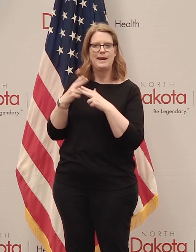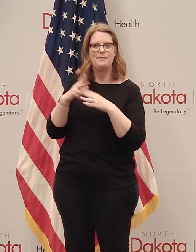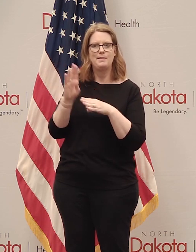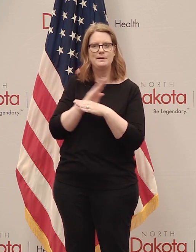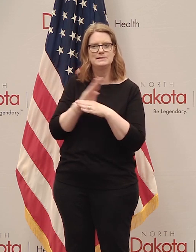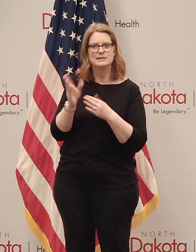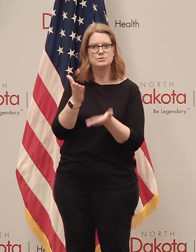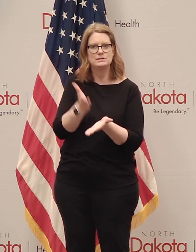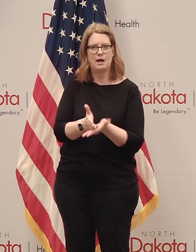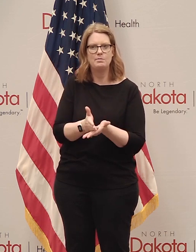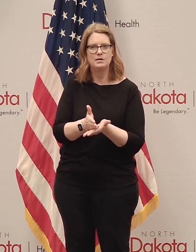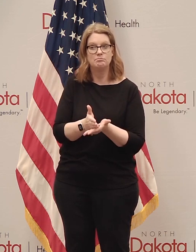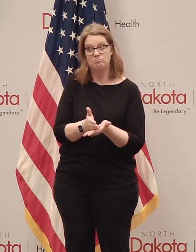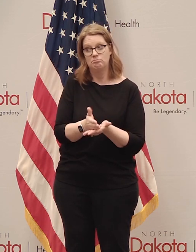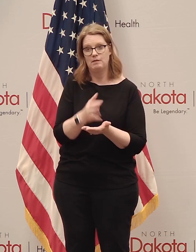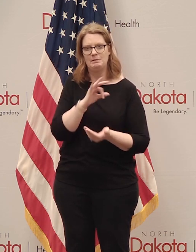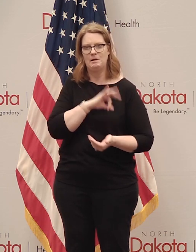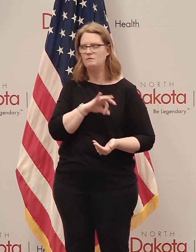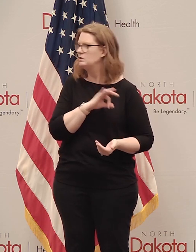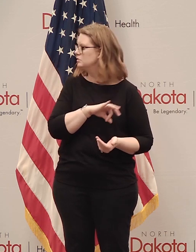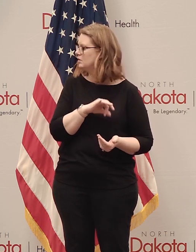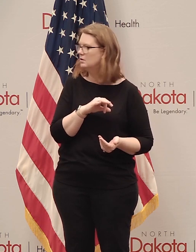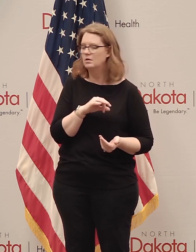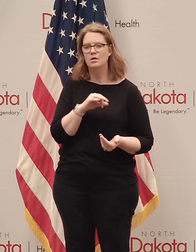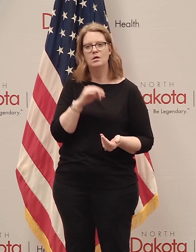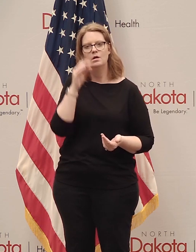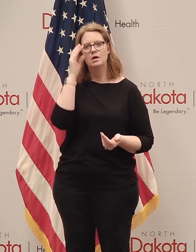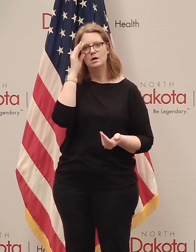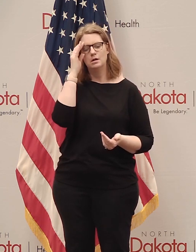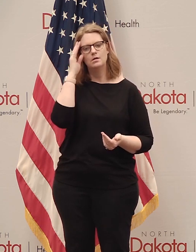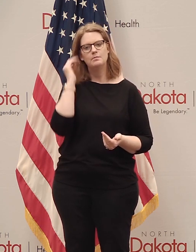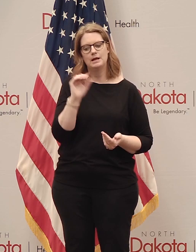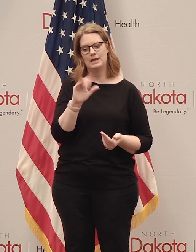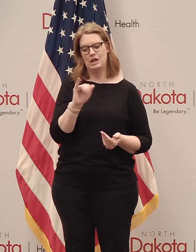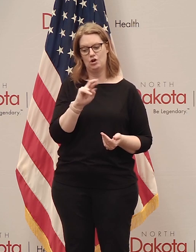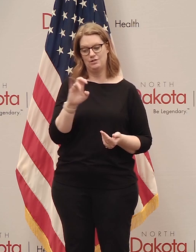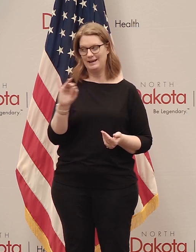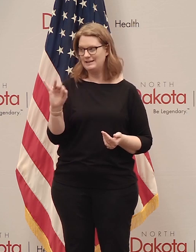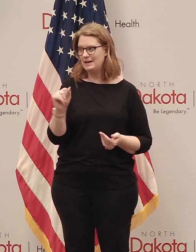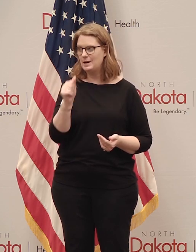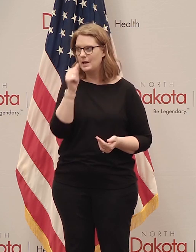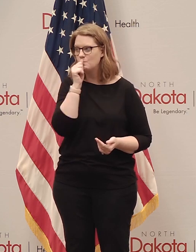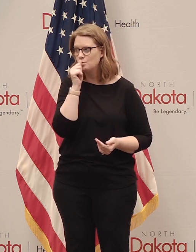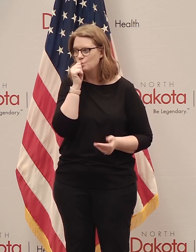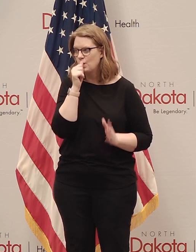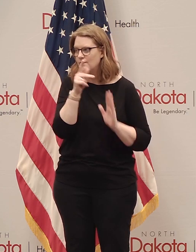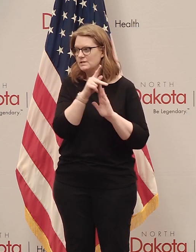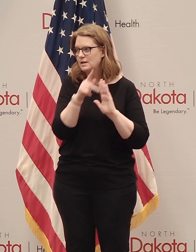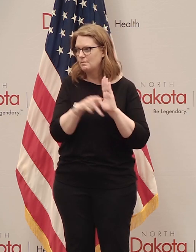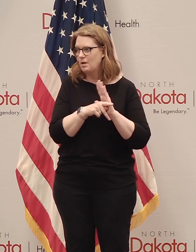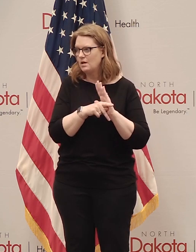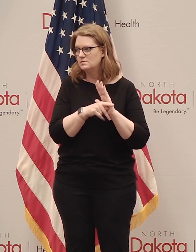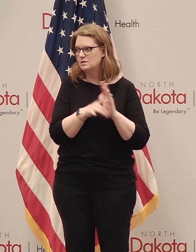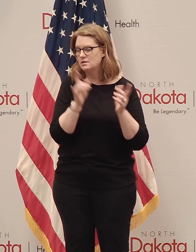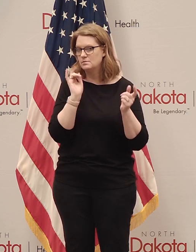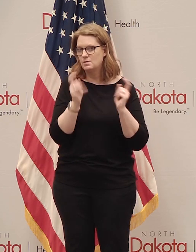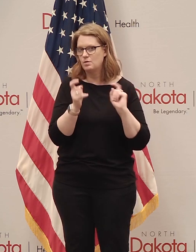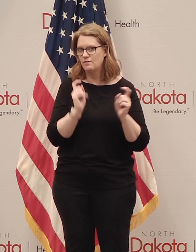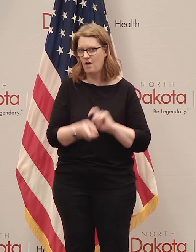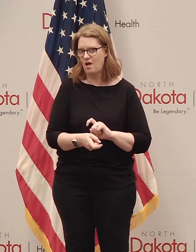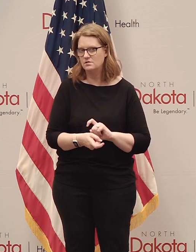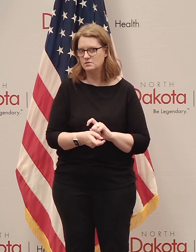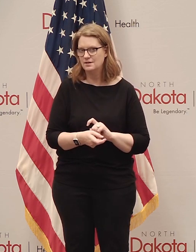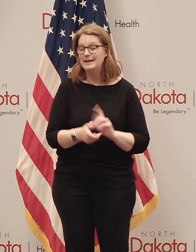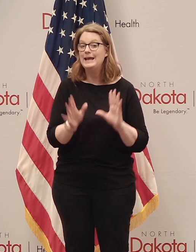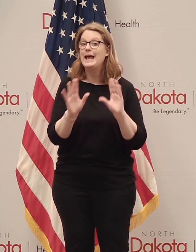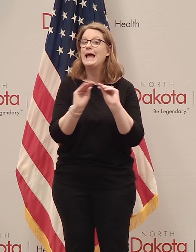at. That's a useful tool. And then again, Care 19 privacy policy, which has been revised,